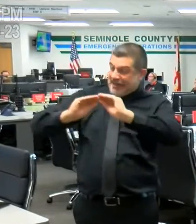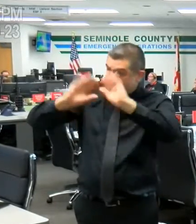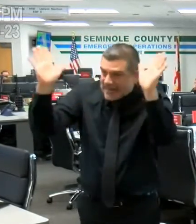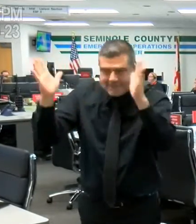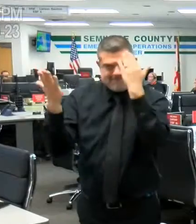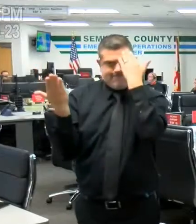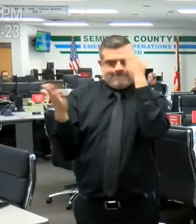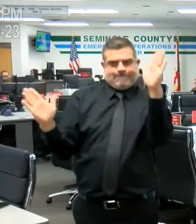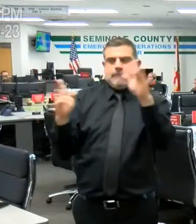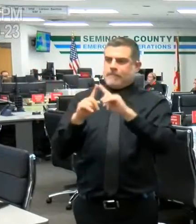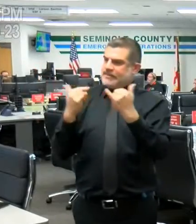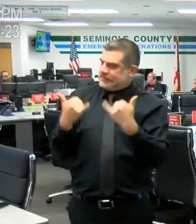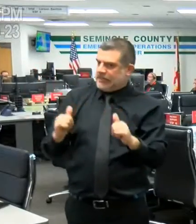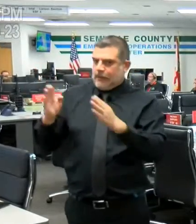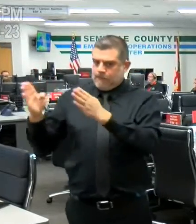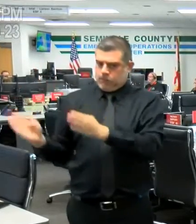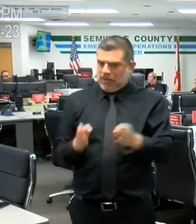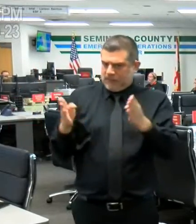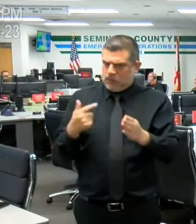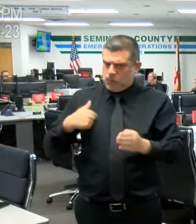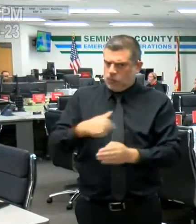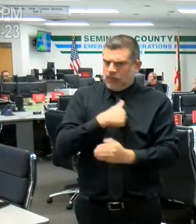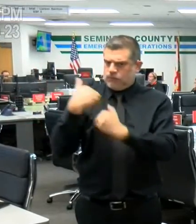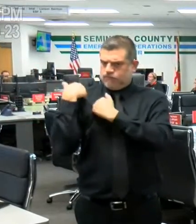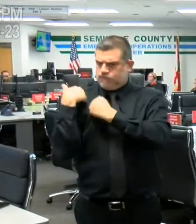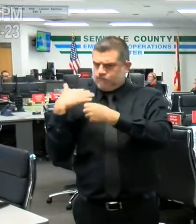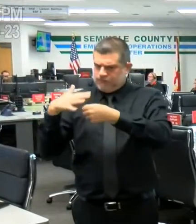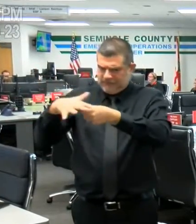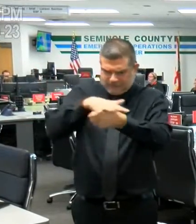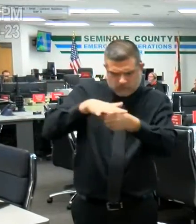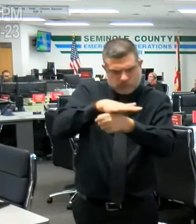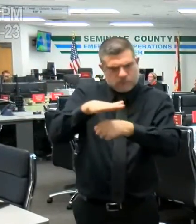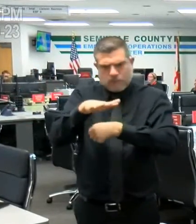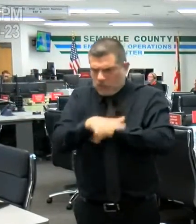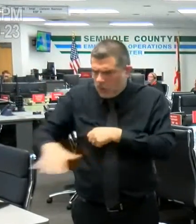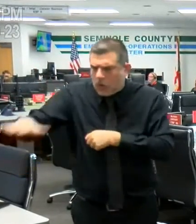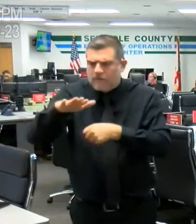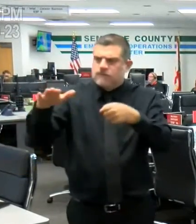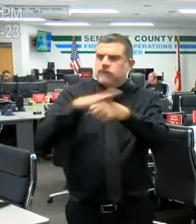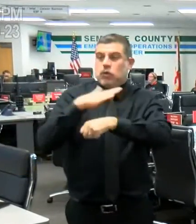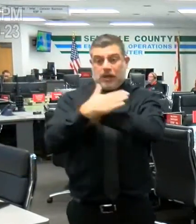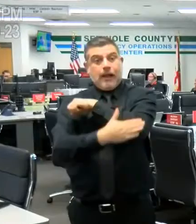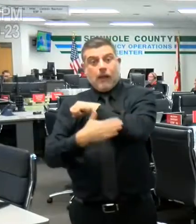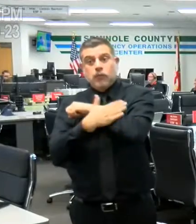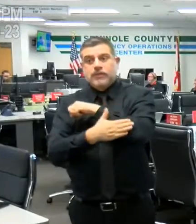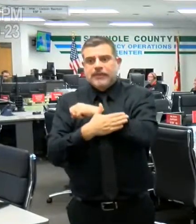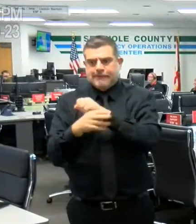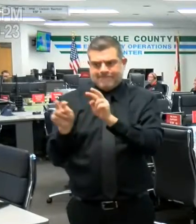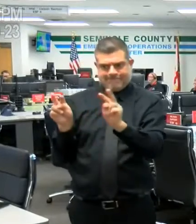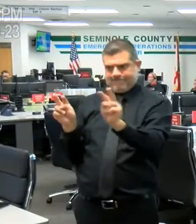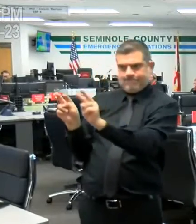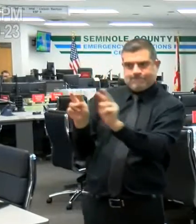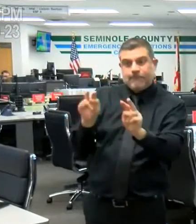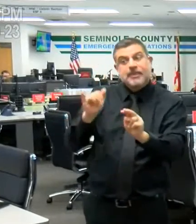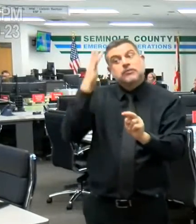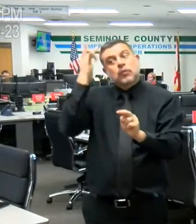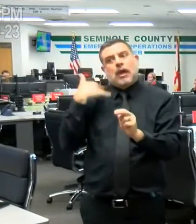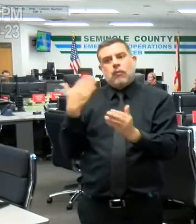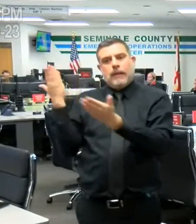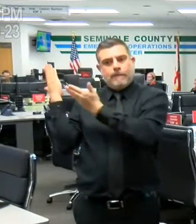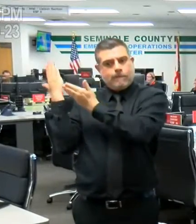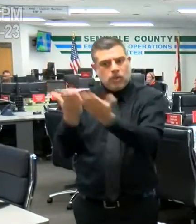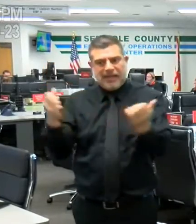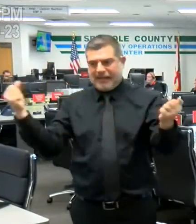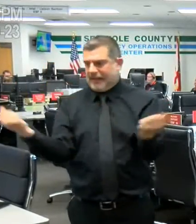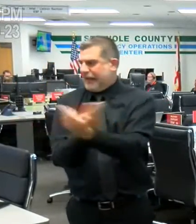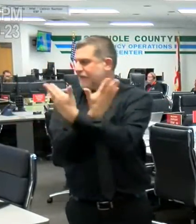prepared countywide. That's why we're taking a very conservative approach when it comes to this. Bringing in all the assets, making sure that we're ready to